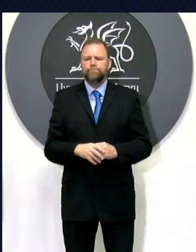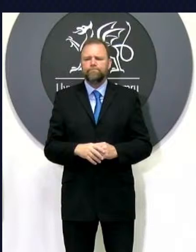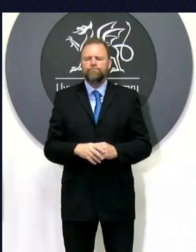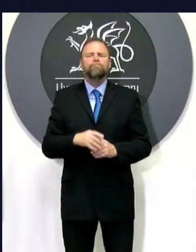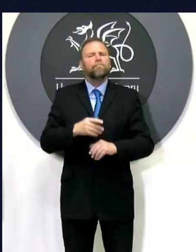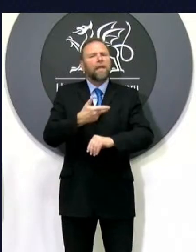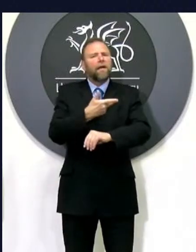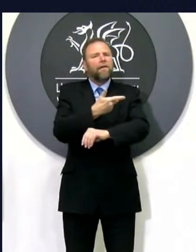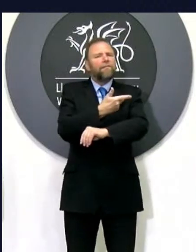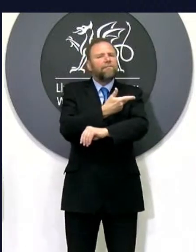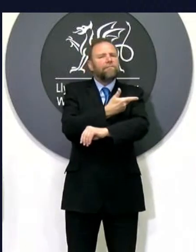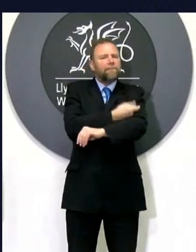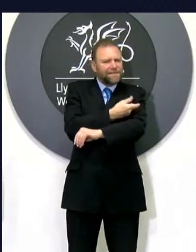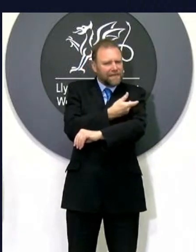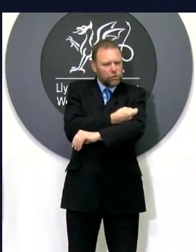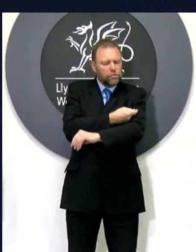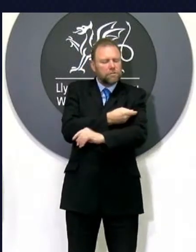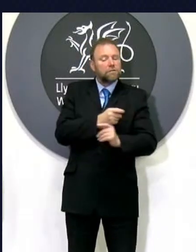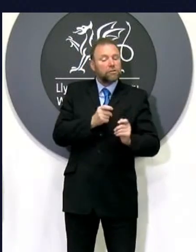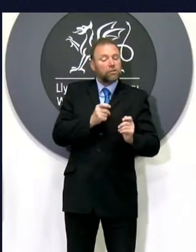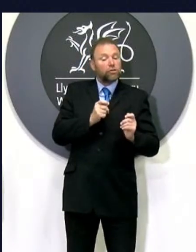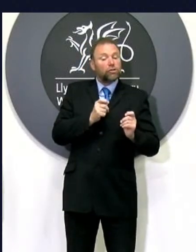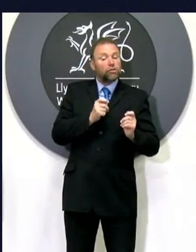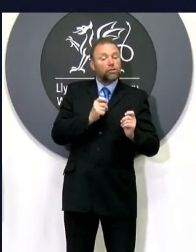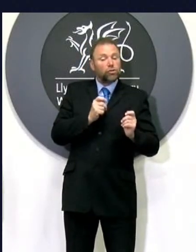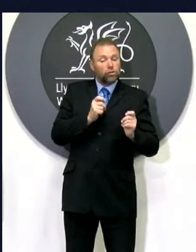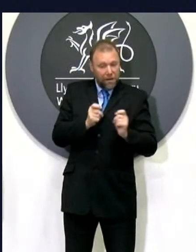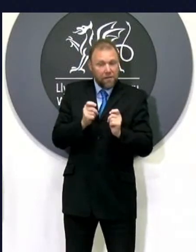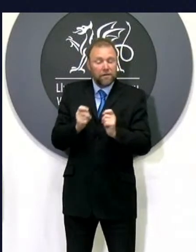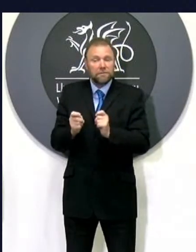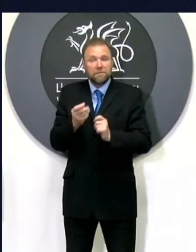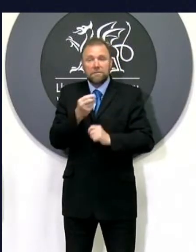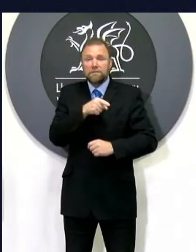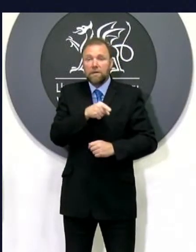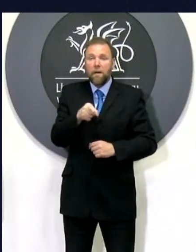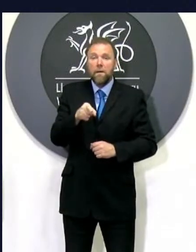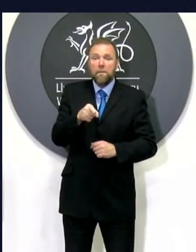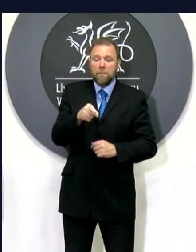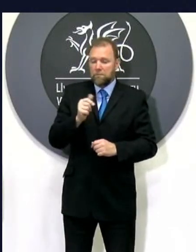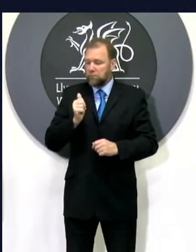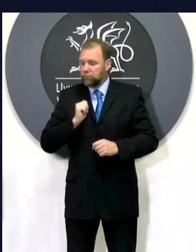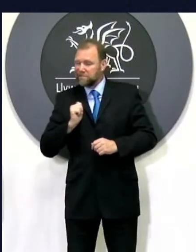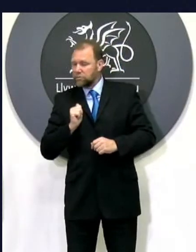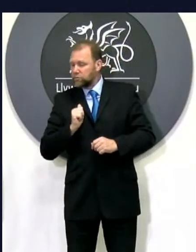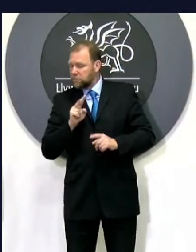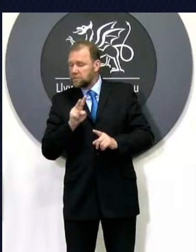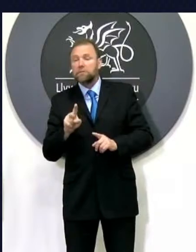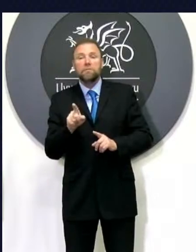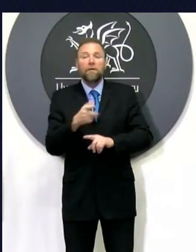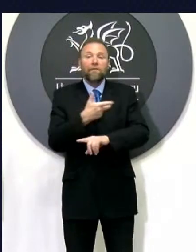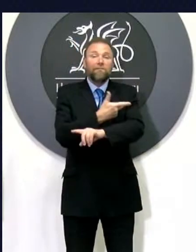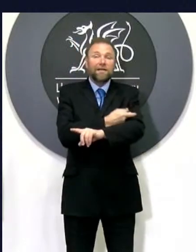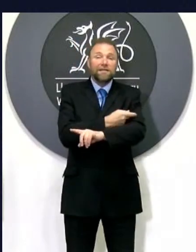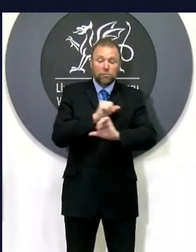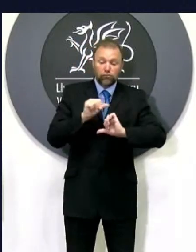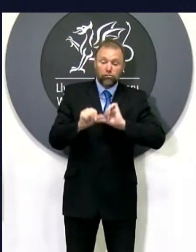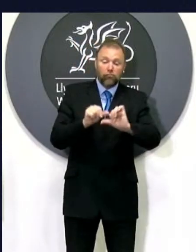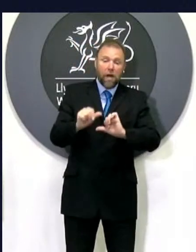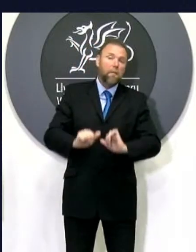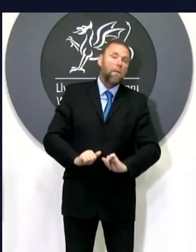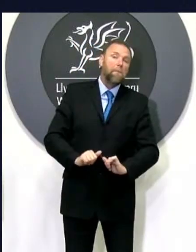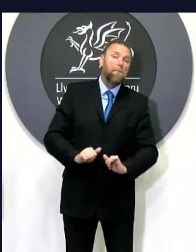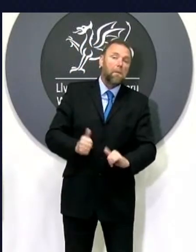Vaccination does help to change some of that dynamic, but we don't, and although we're doing very, very well with the vaccination programme, what we don't know is the